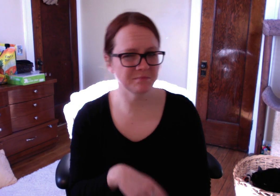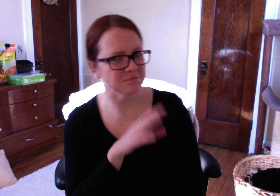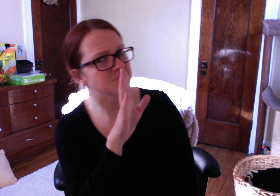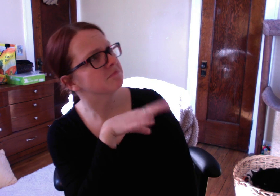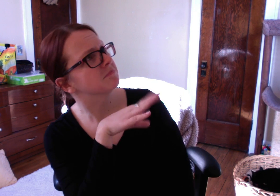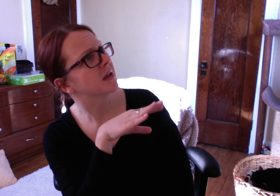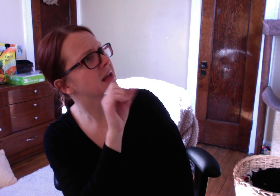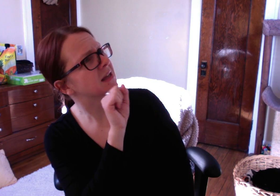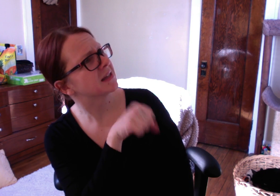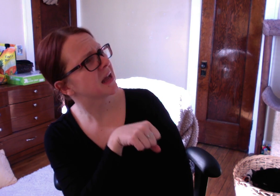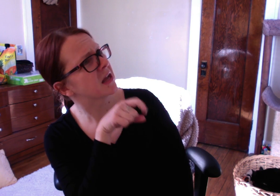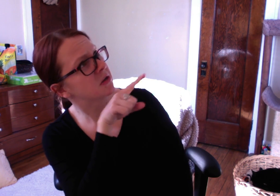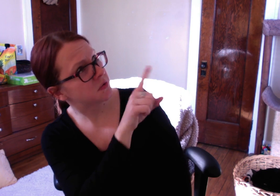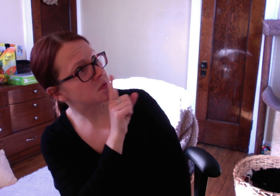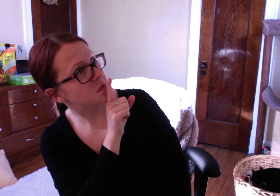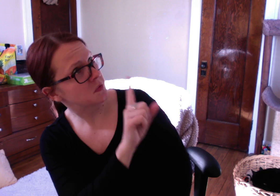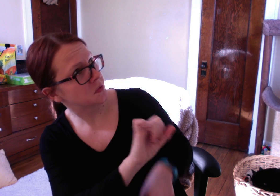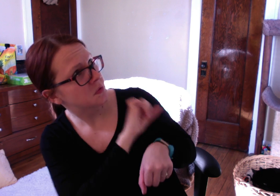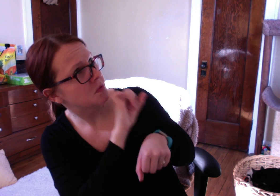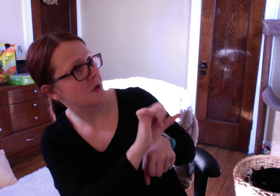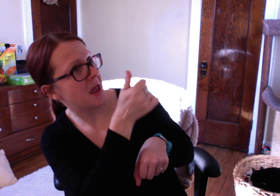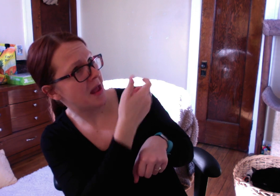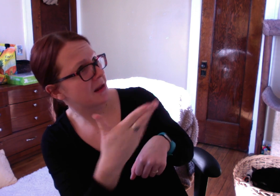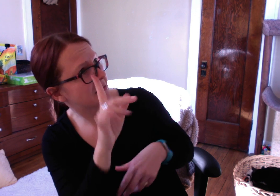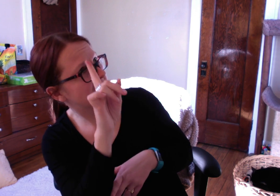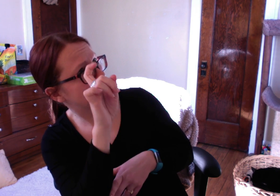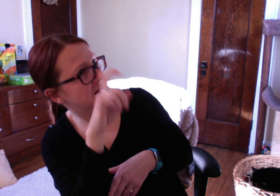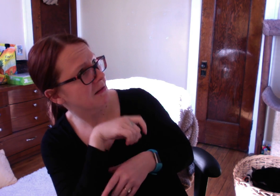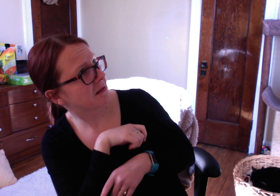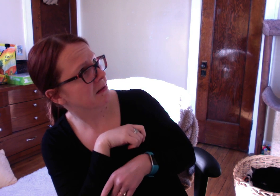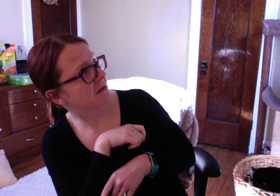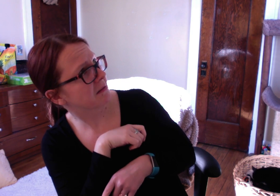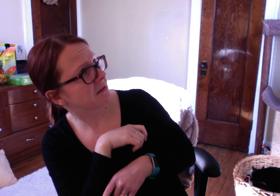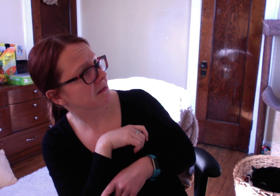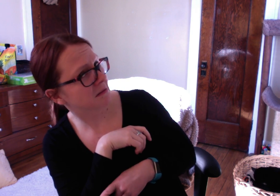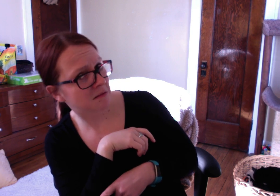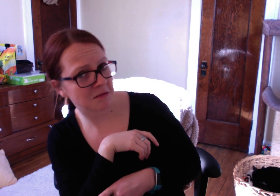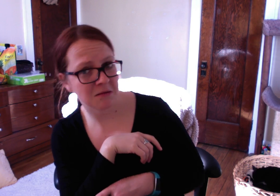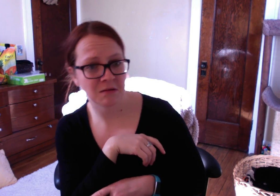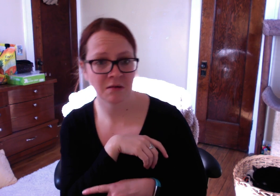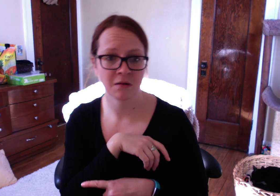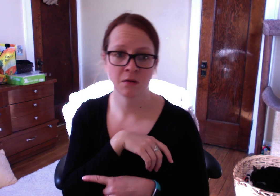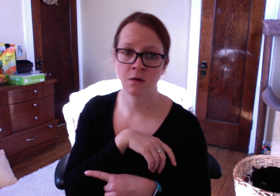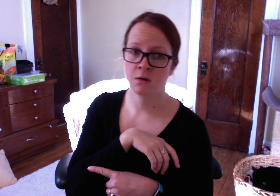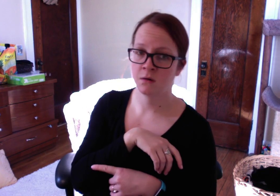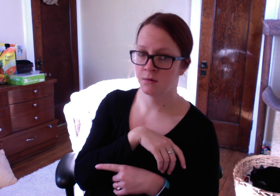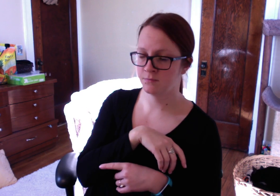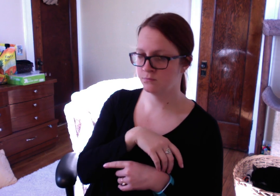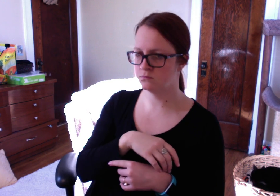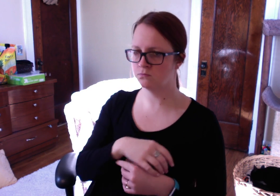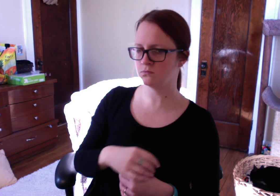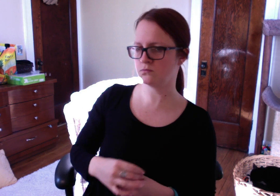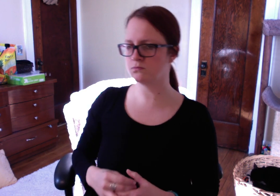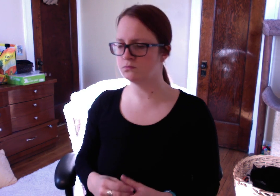Can you really do anything? Brown Squirrel asked again. Bear stood up very